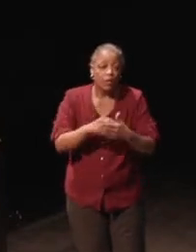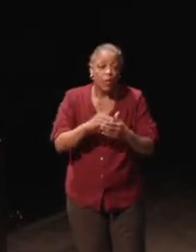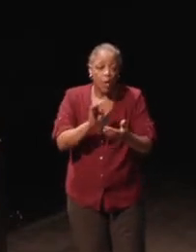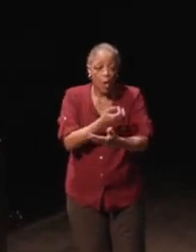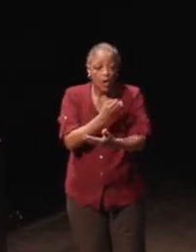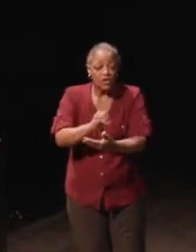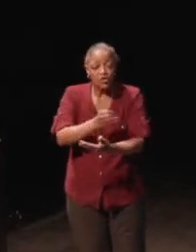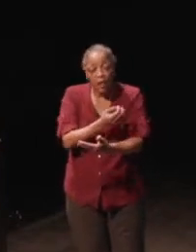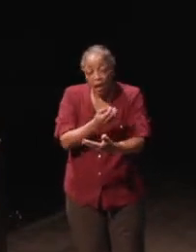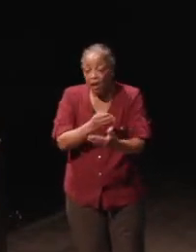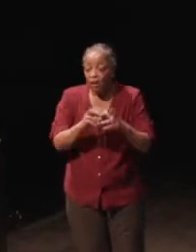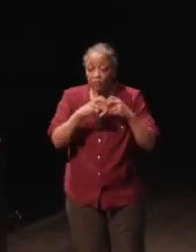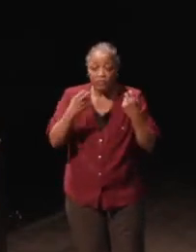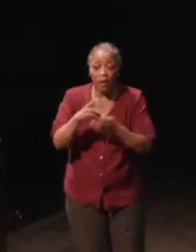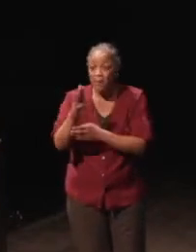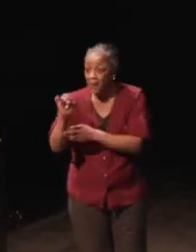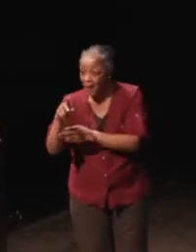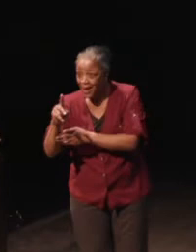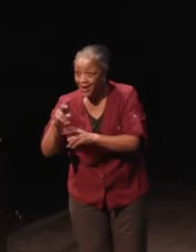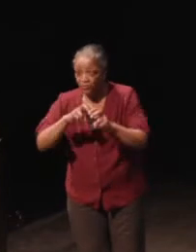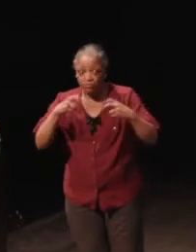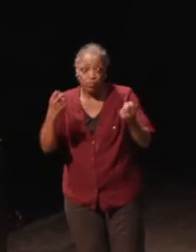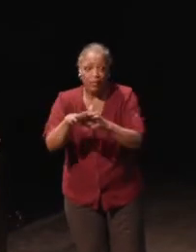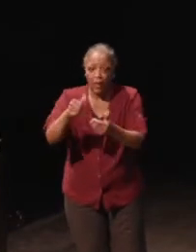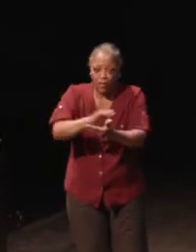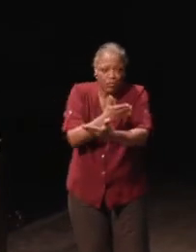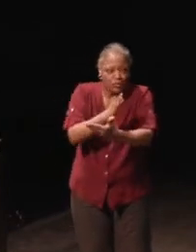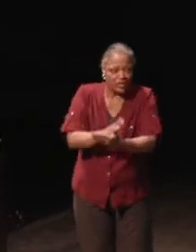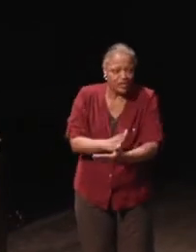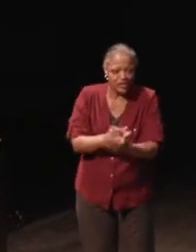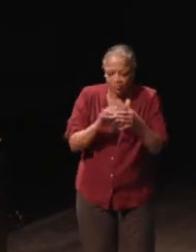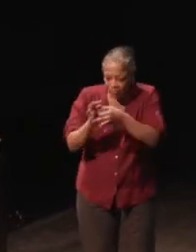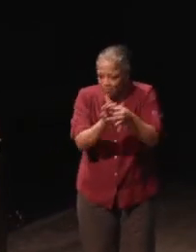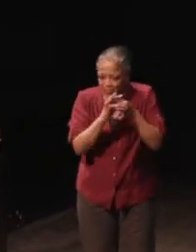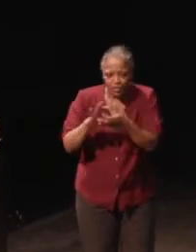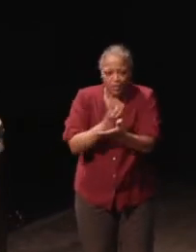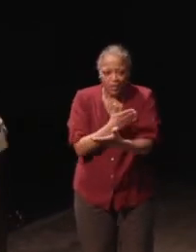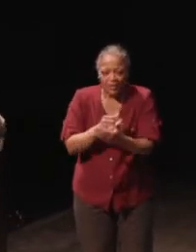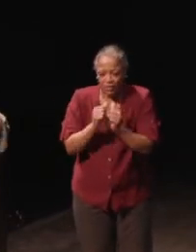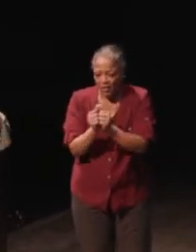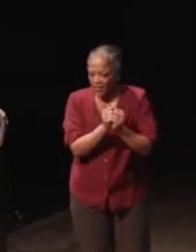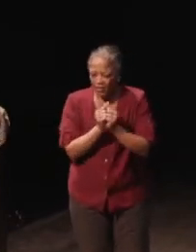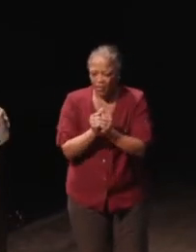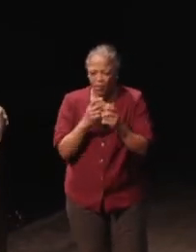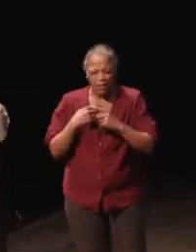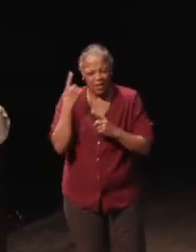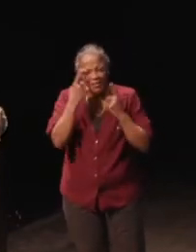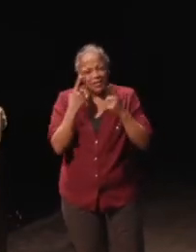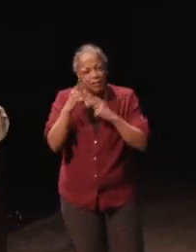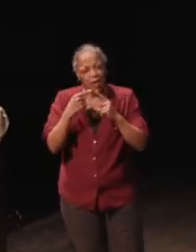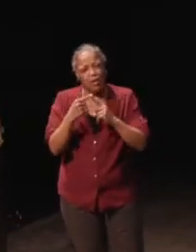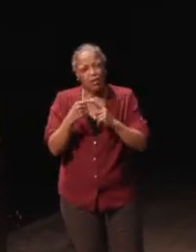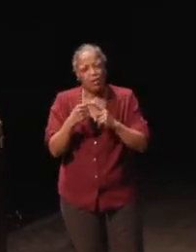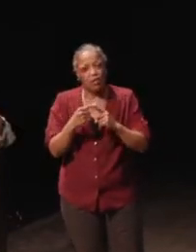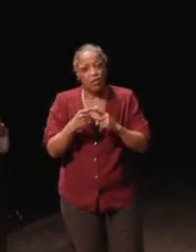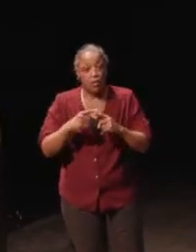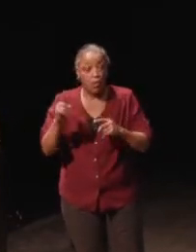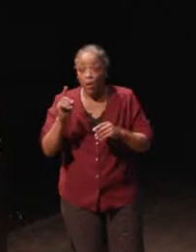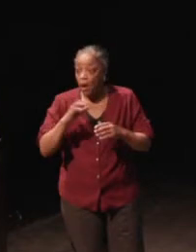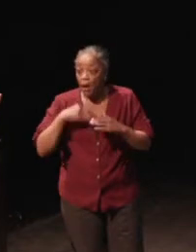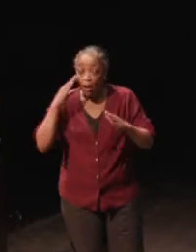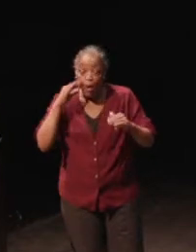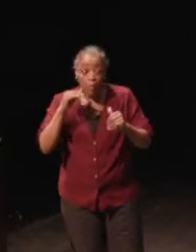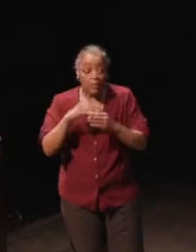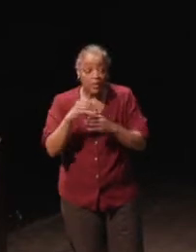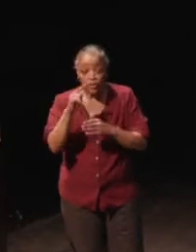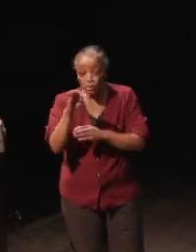orchestras, in bands, some of those kinds of things, which is when I think about where I hope some of these